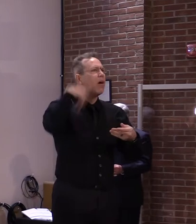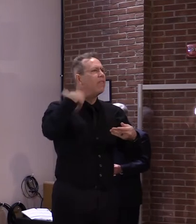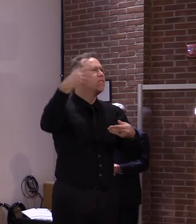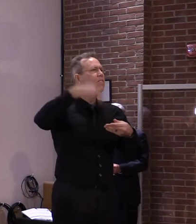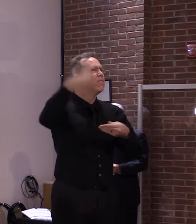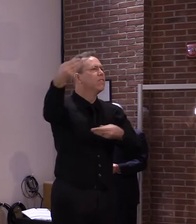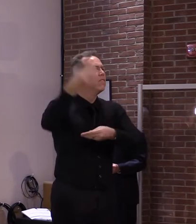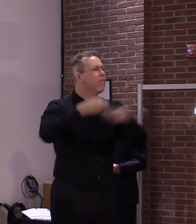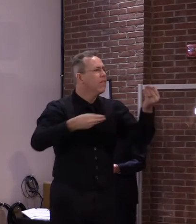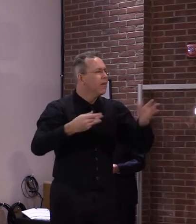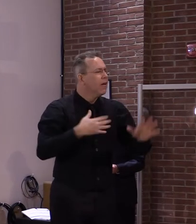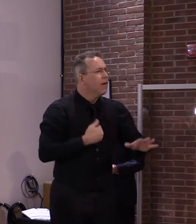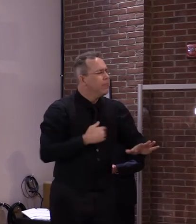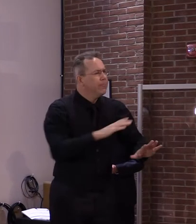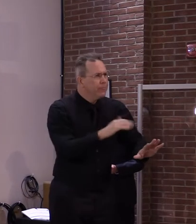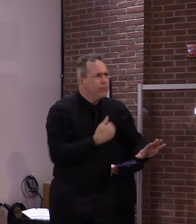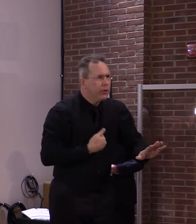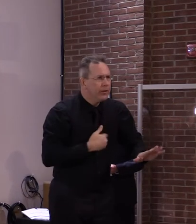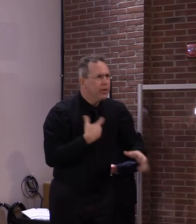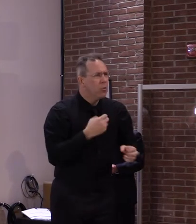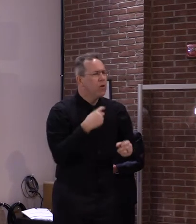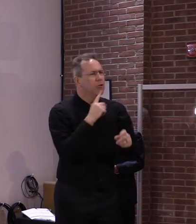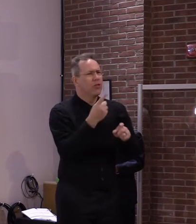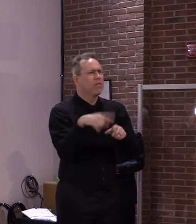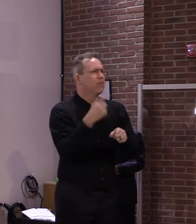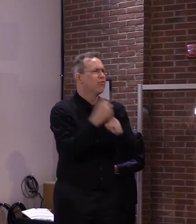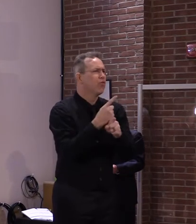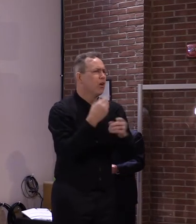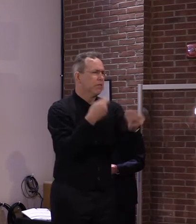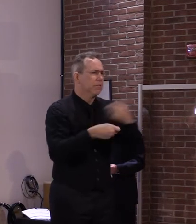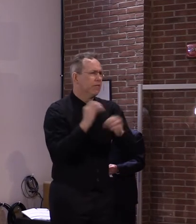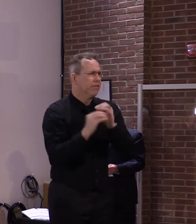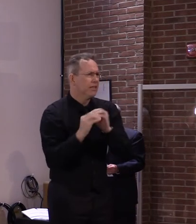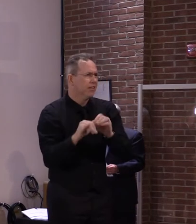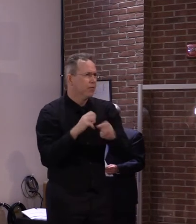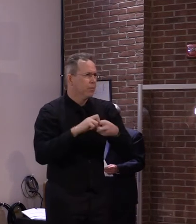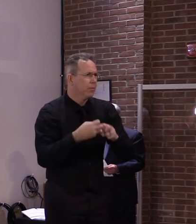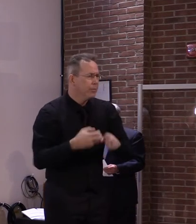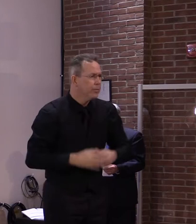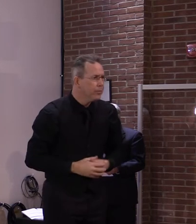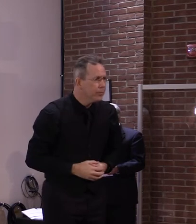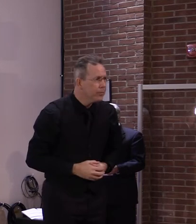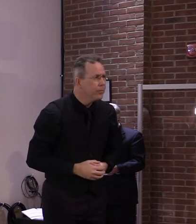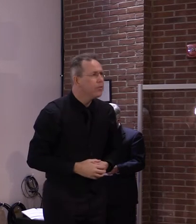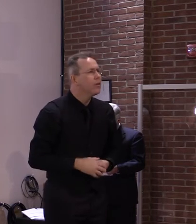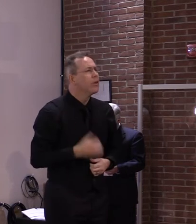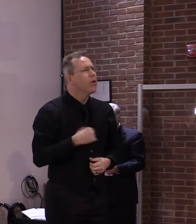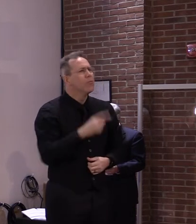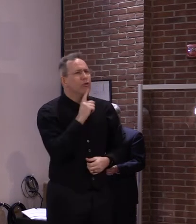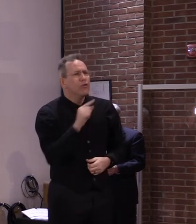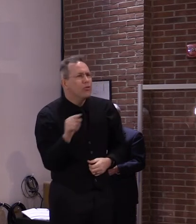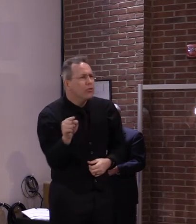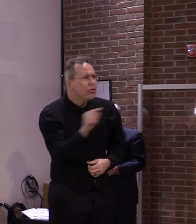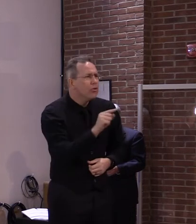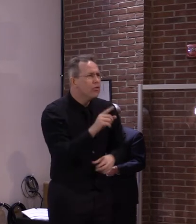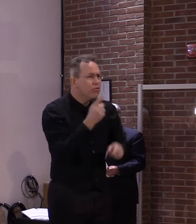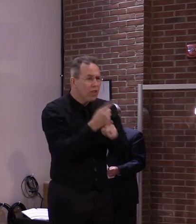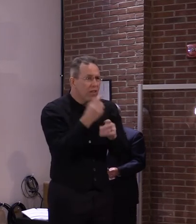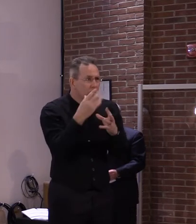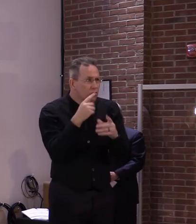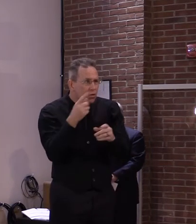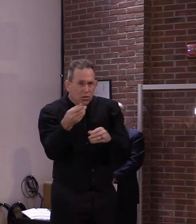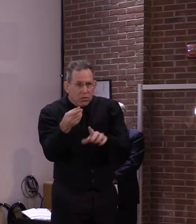going to to work again to make sure that we get to get all the piece of information out to the people who need it and we get the